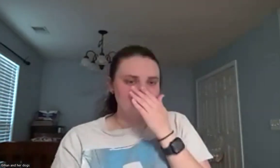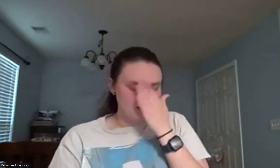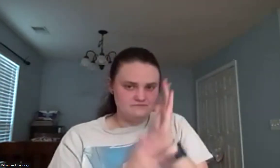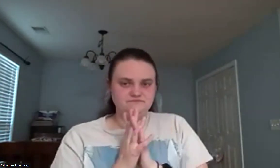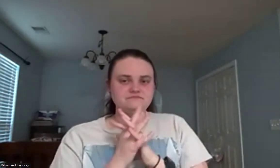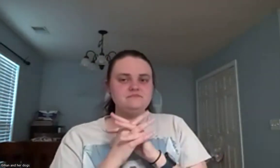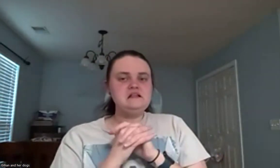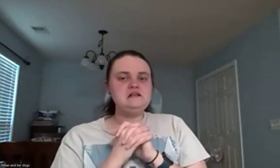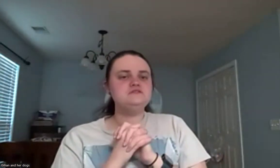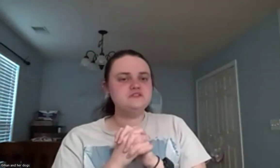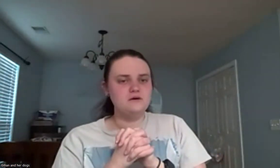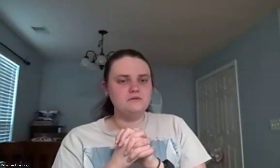Okay. So